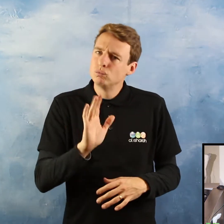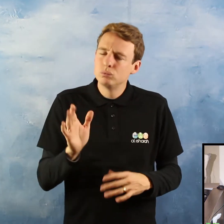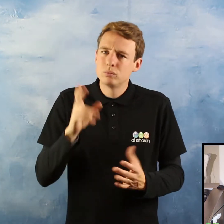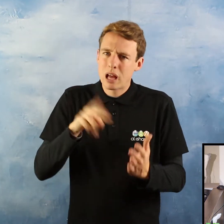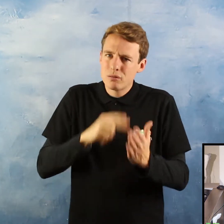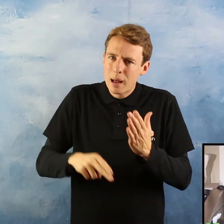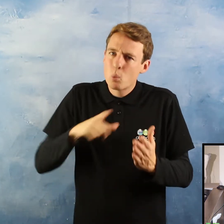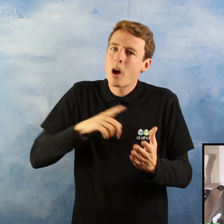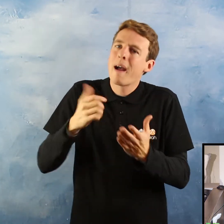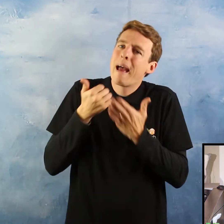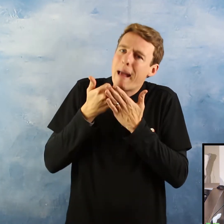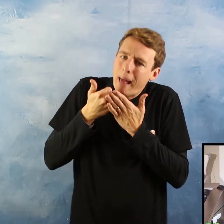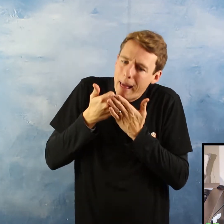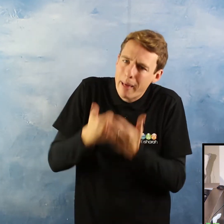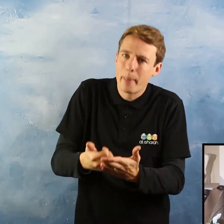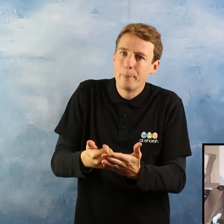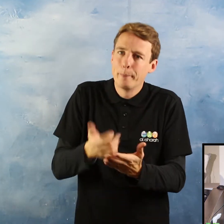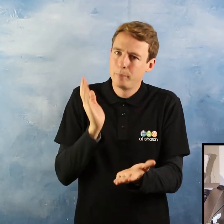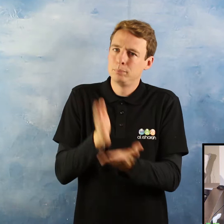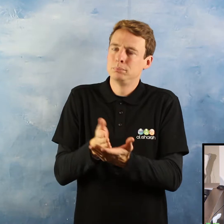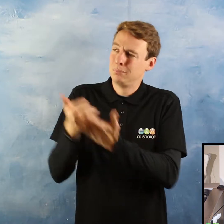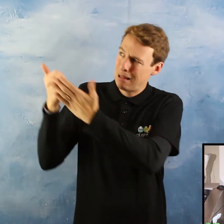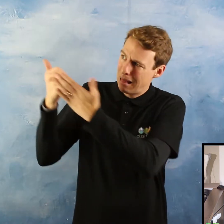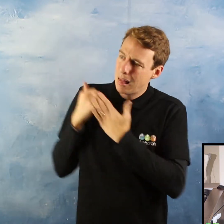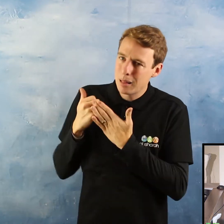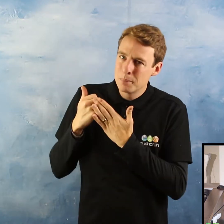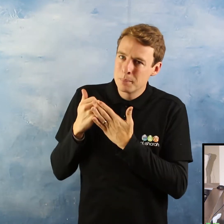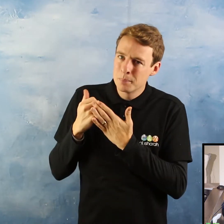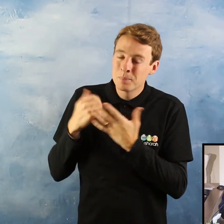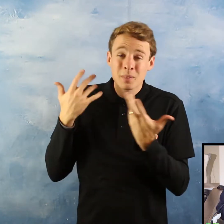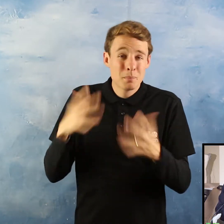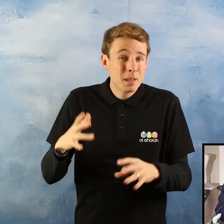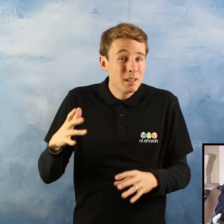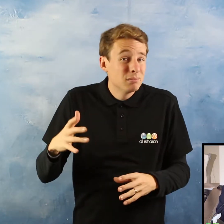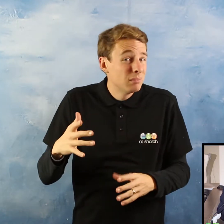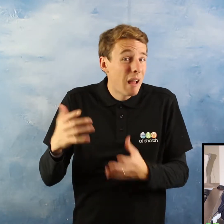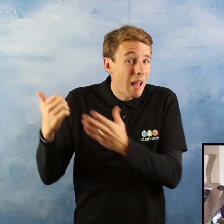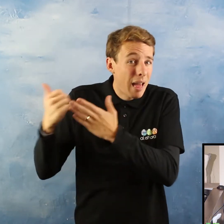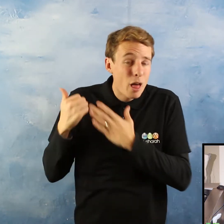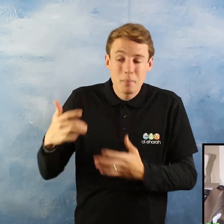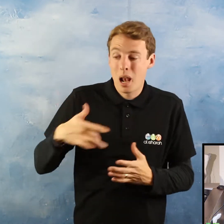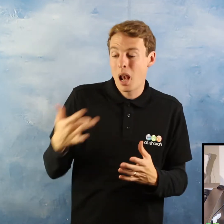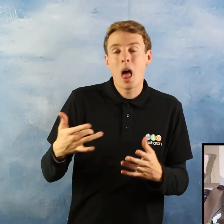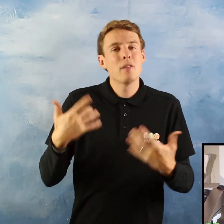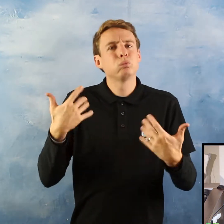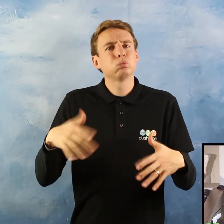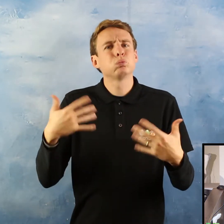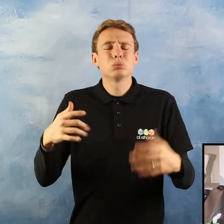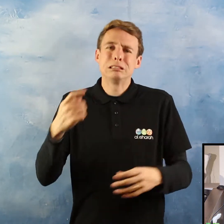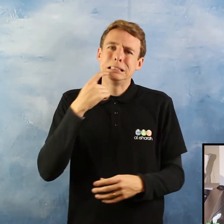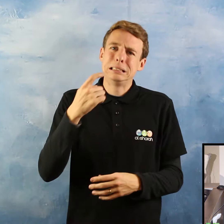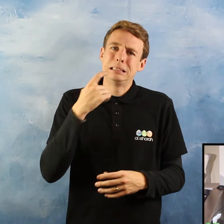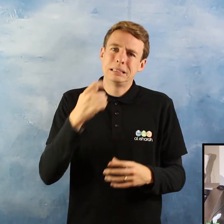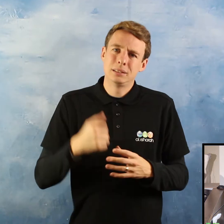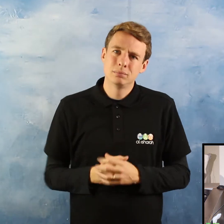Allah subhanahu wa ta'ala, He made our life easy. Haram listed